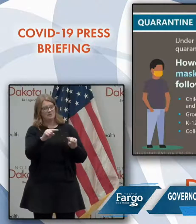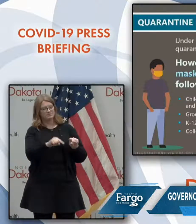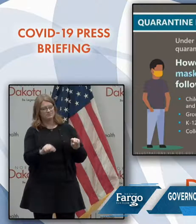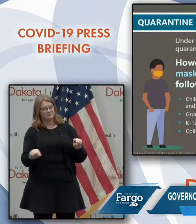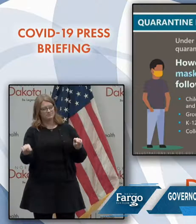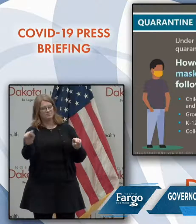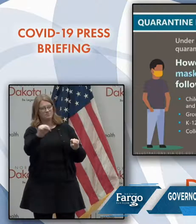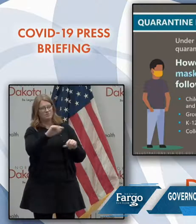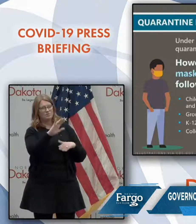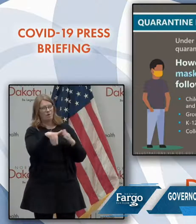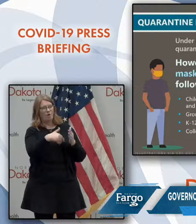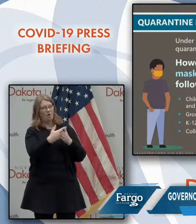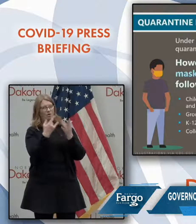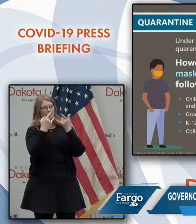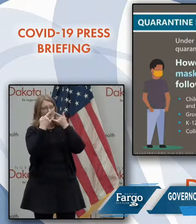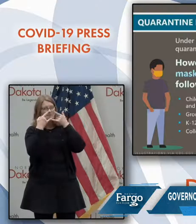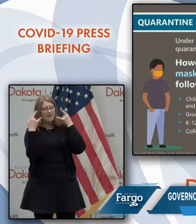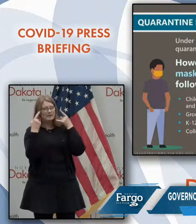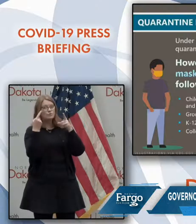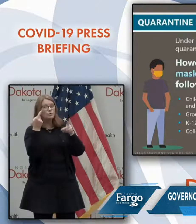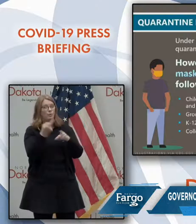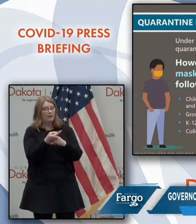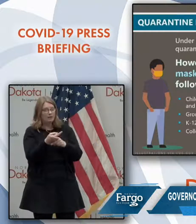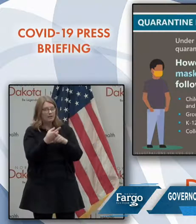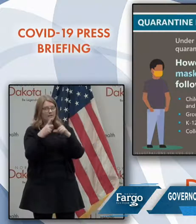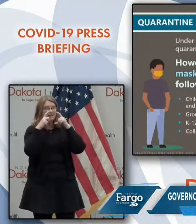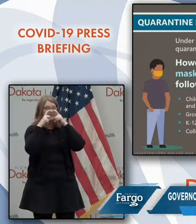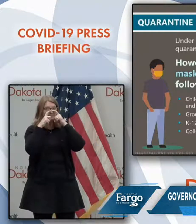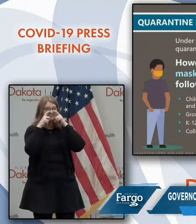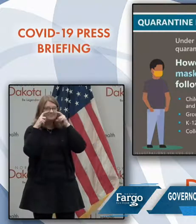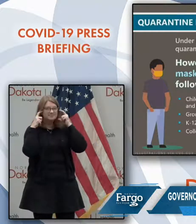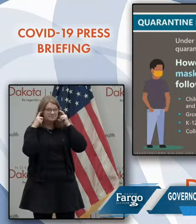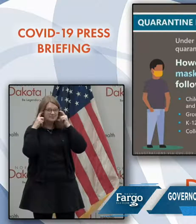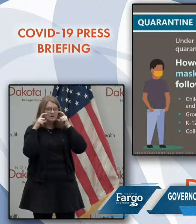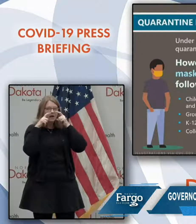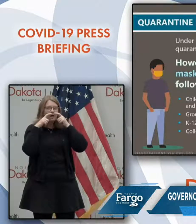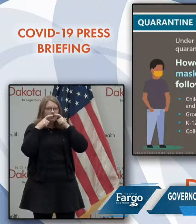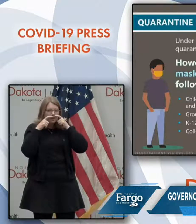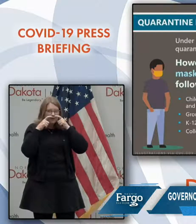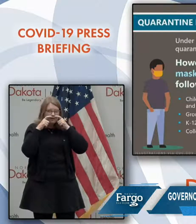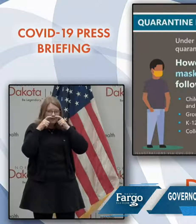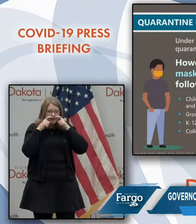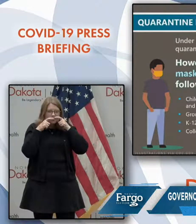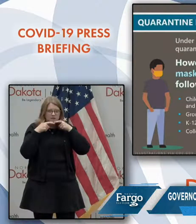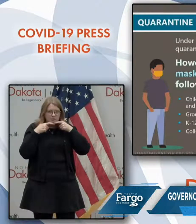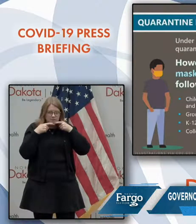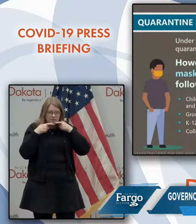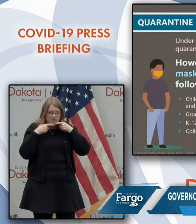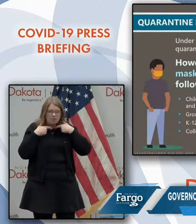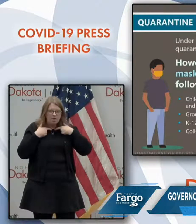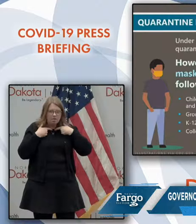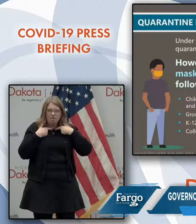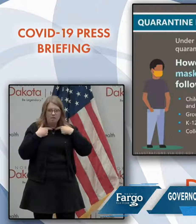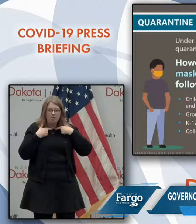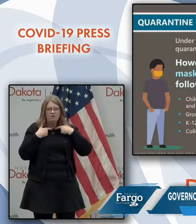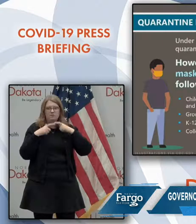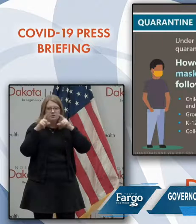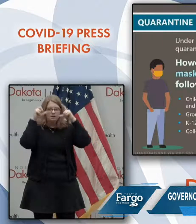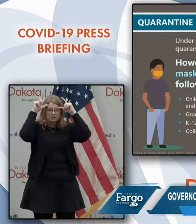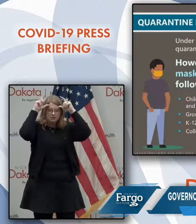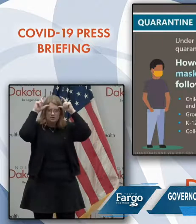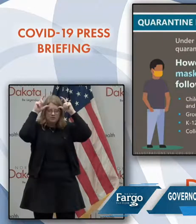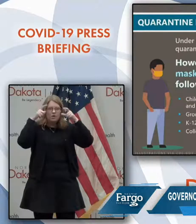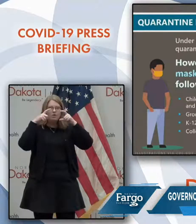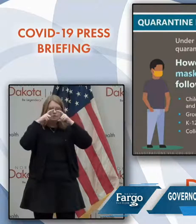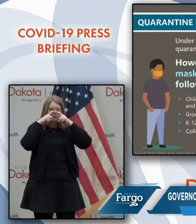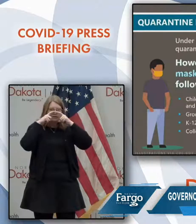around them. And once we have that information, then we know that at least the contacts, instead